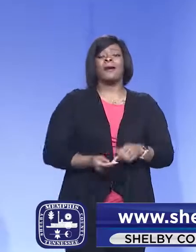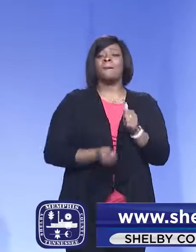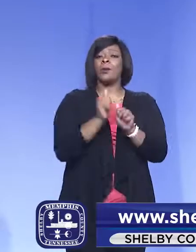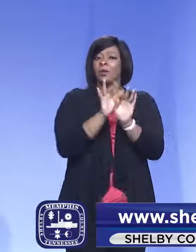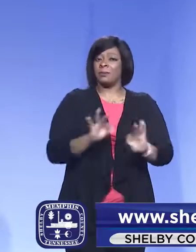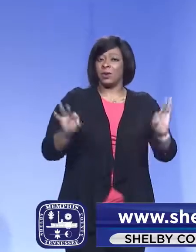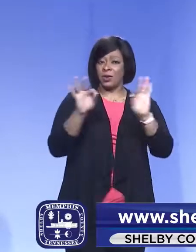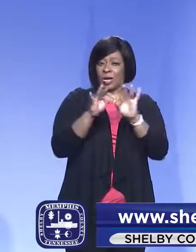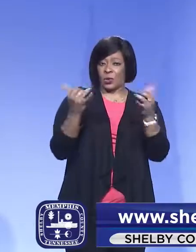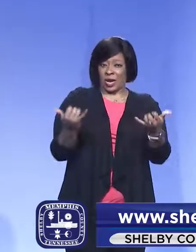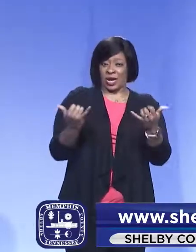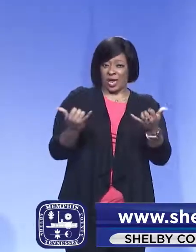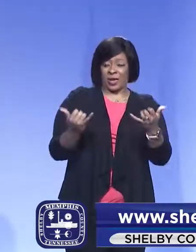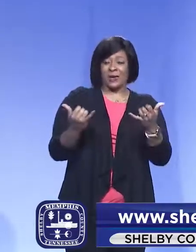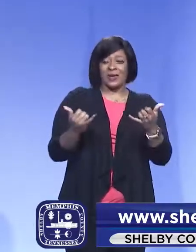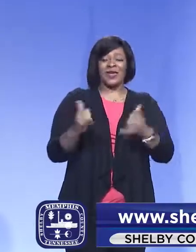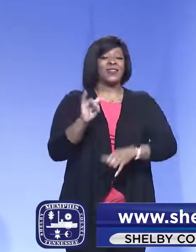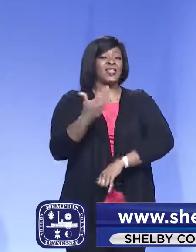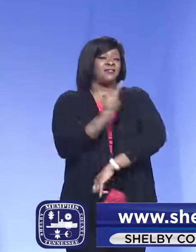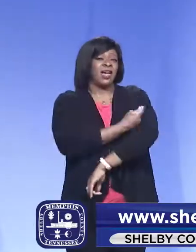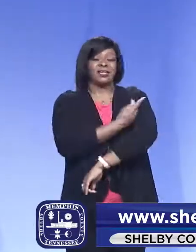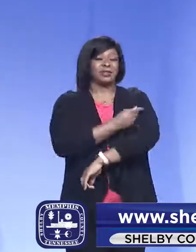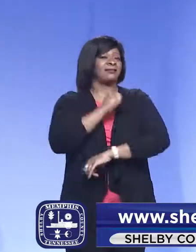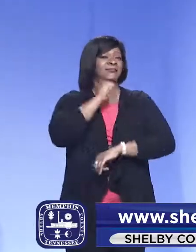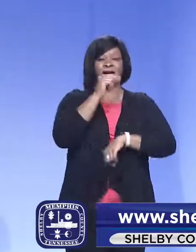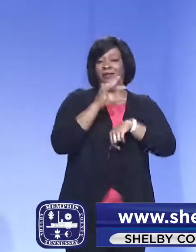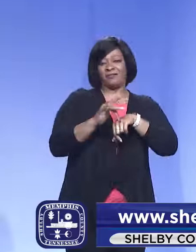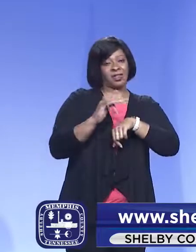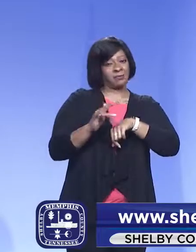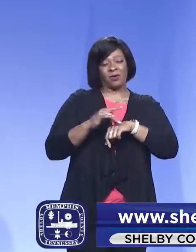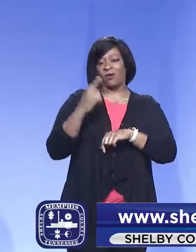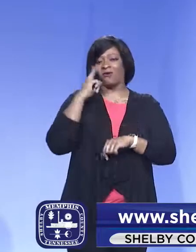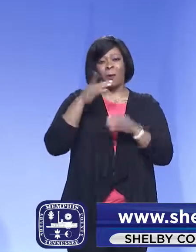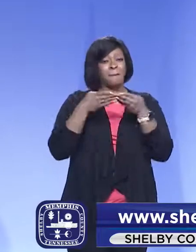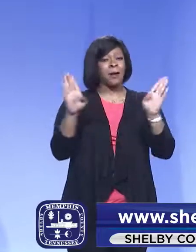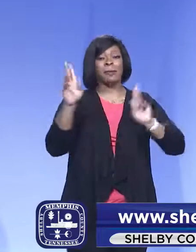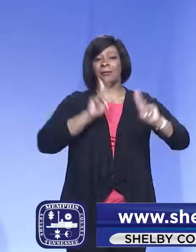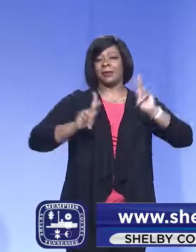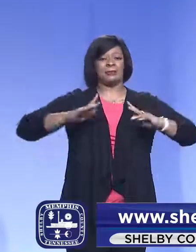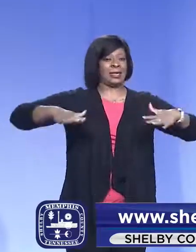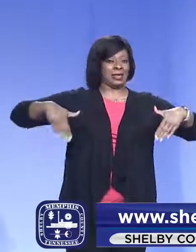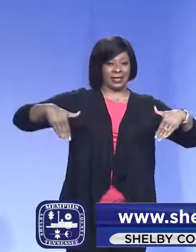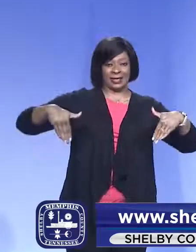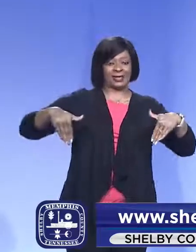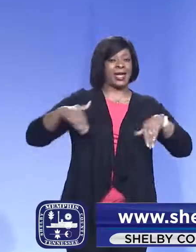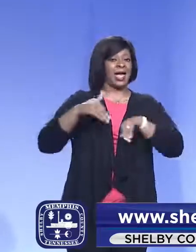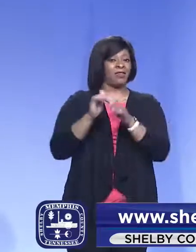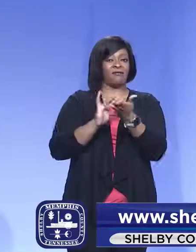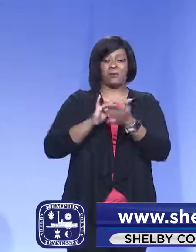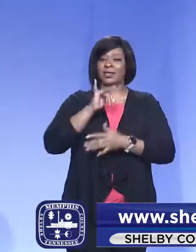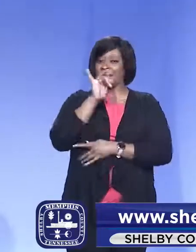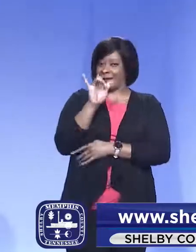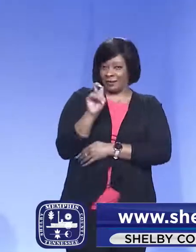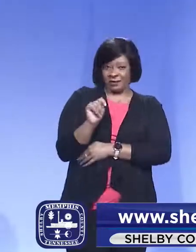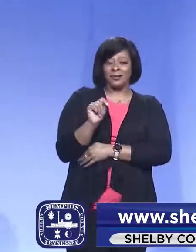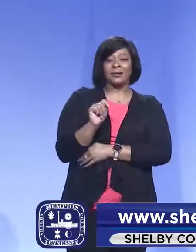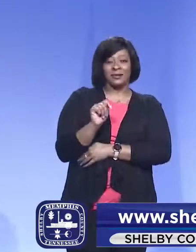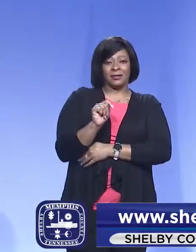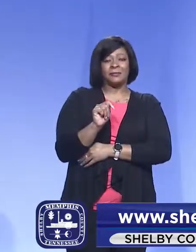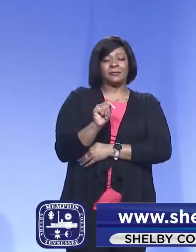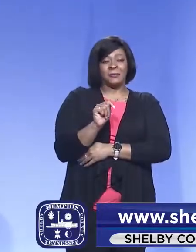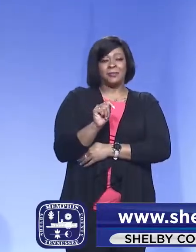right now, the vaccine is not available for the public at our pharmacies. And